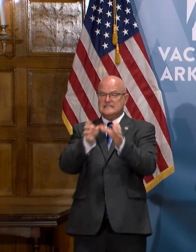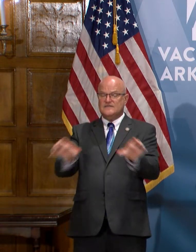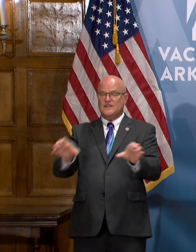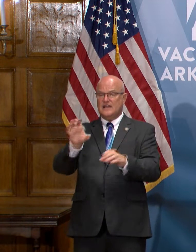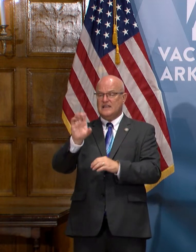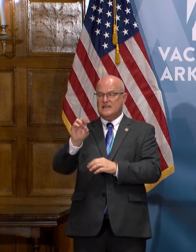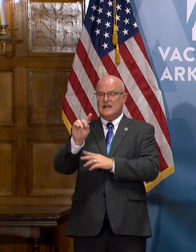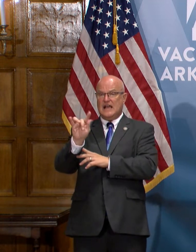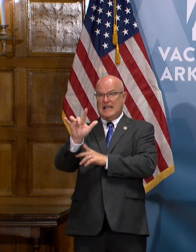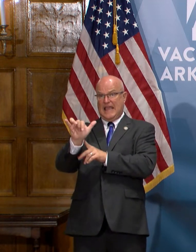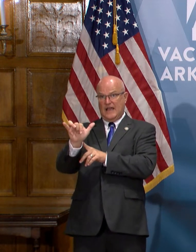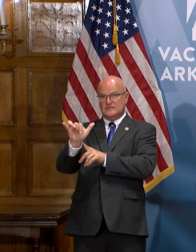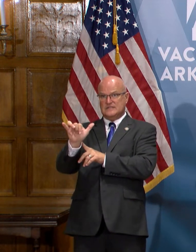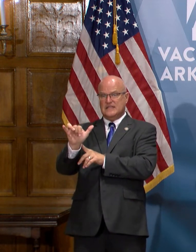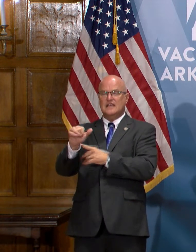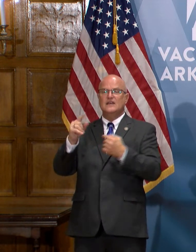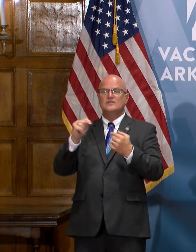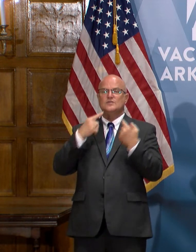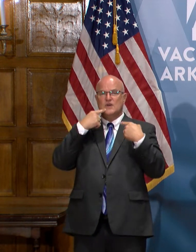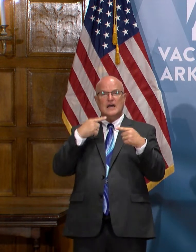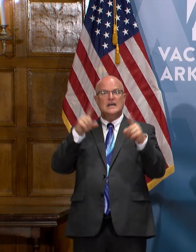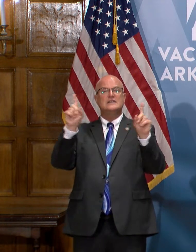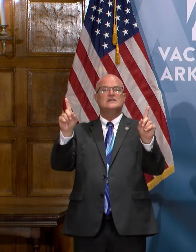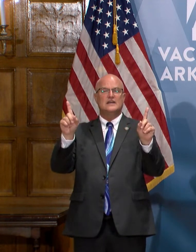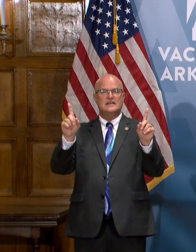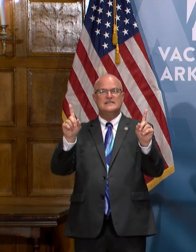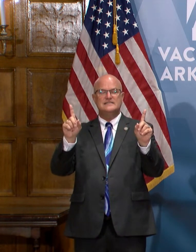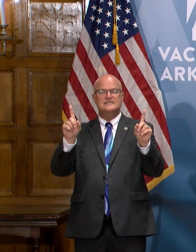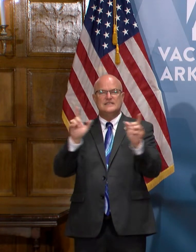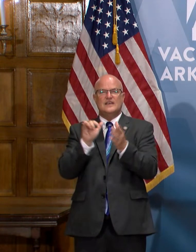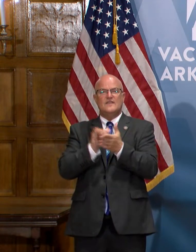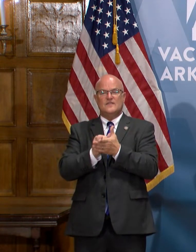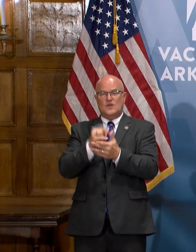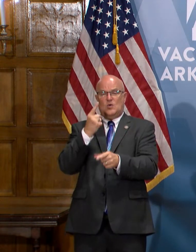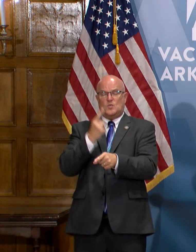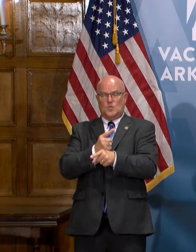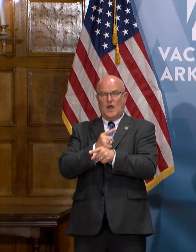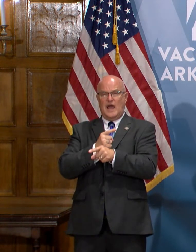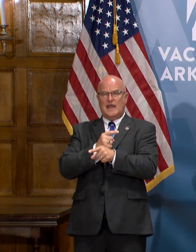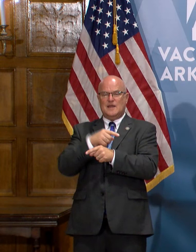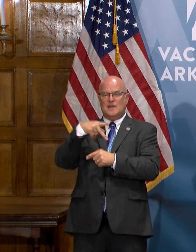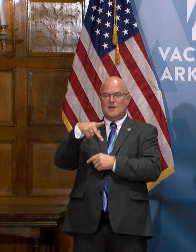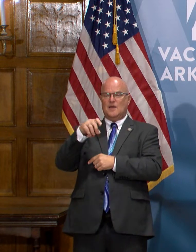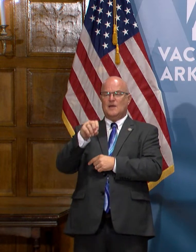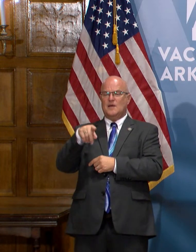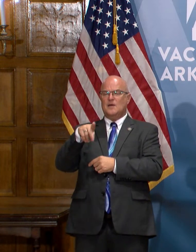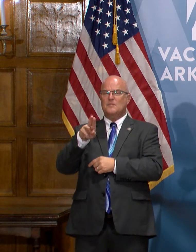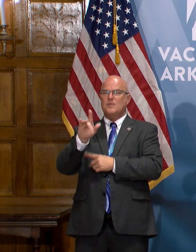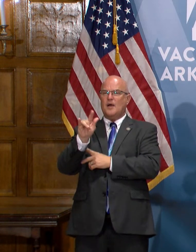a county in order to achieve the right population